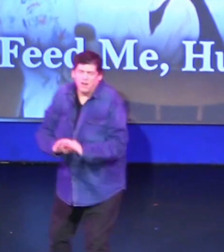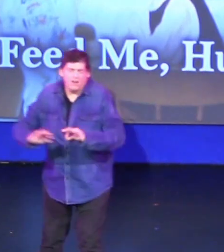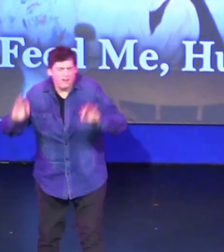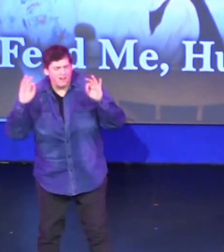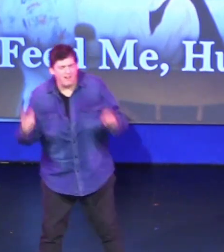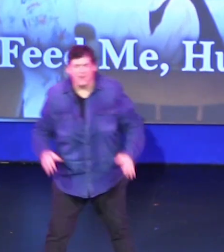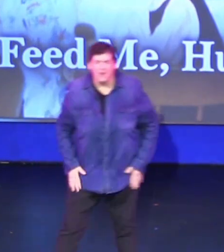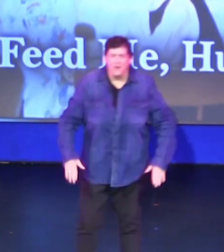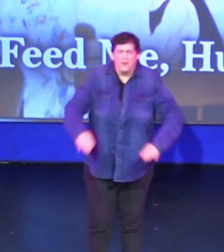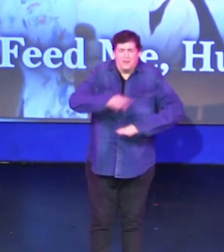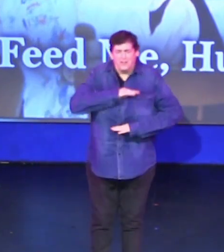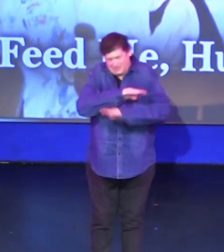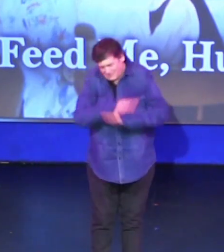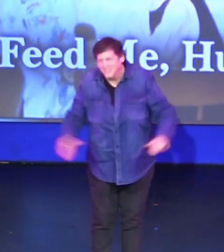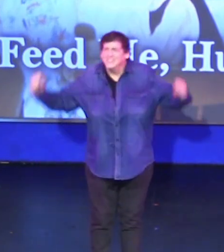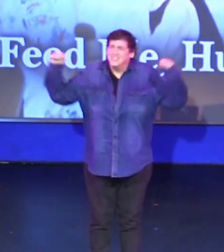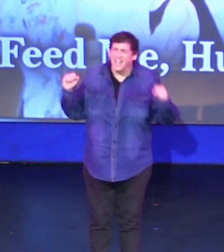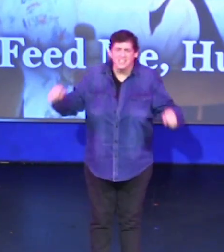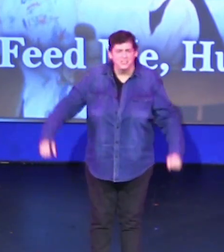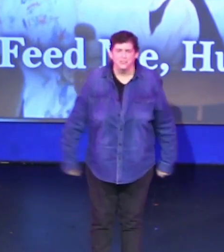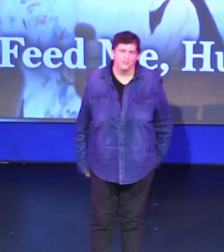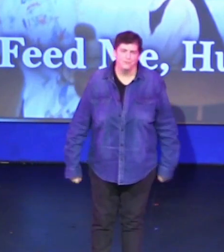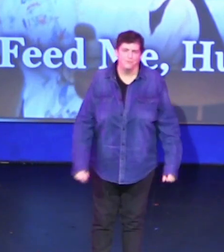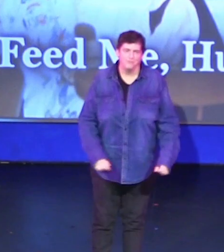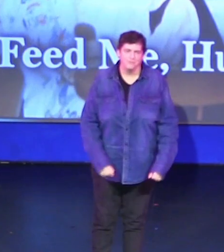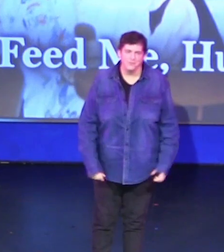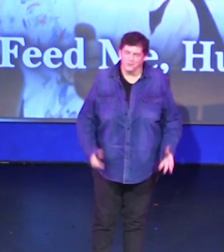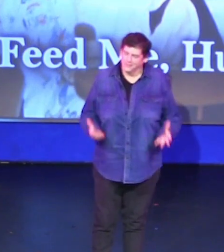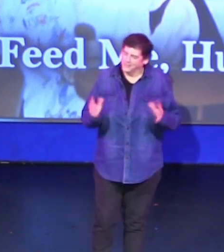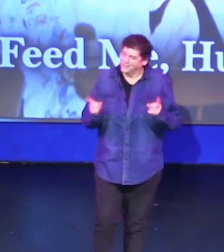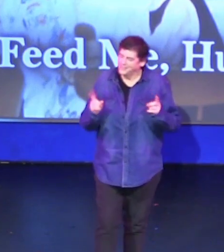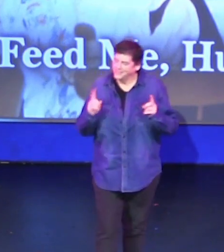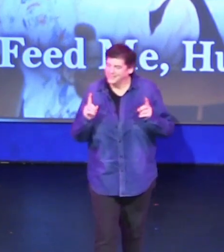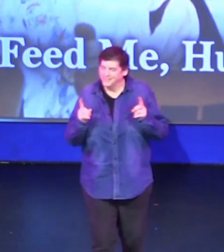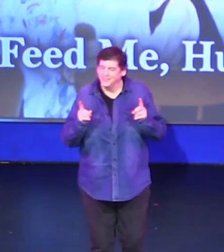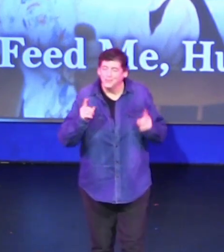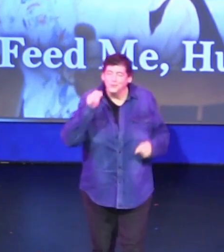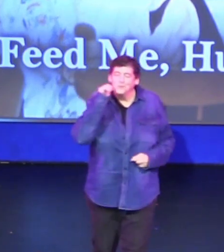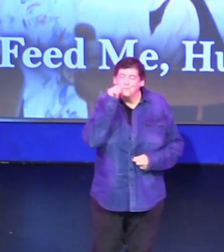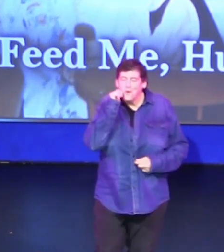when I was a child, I wanted language, and I was trying to provide that to these students. But I have to say,